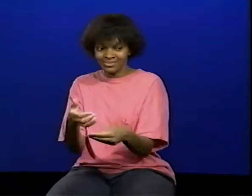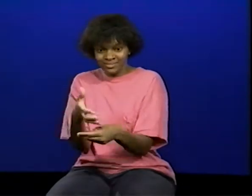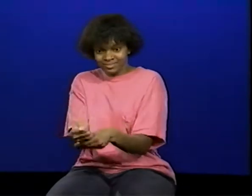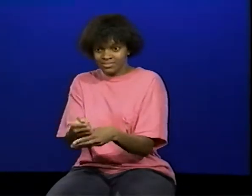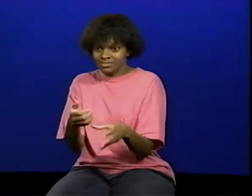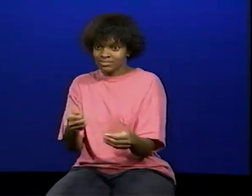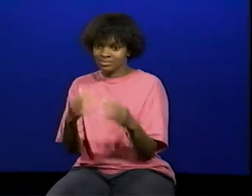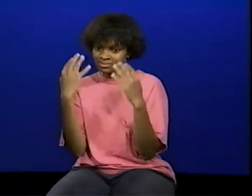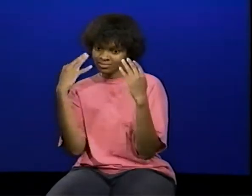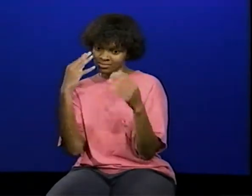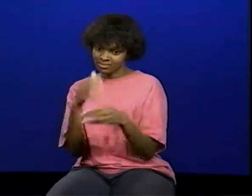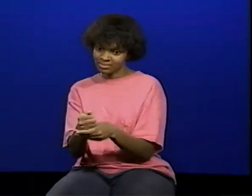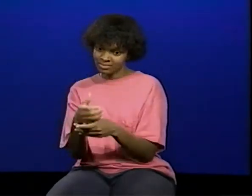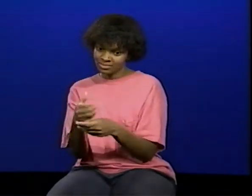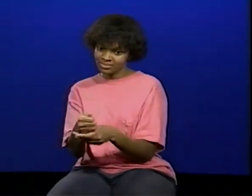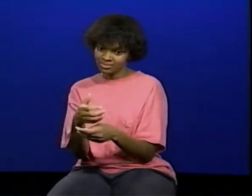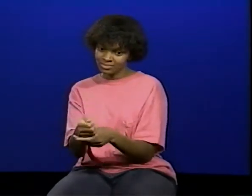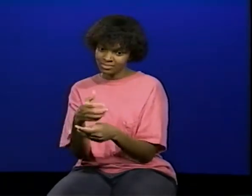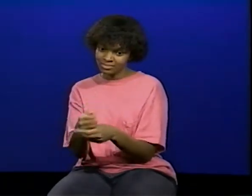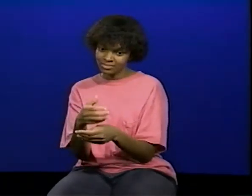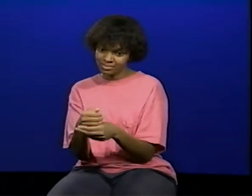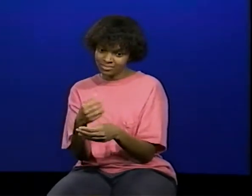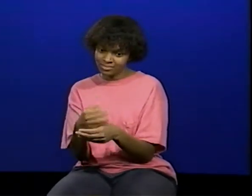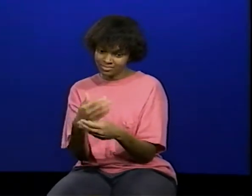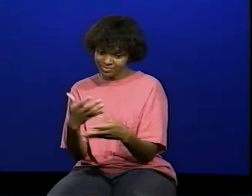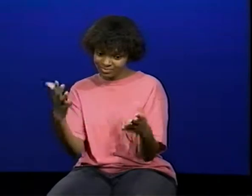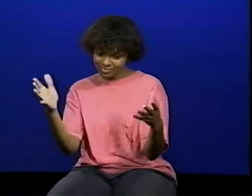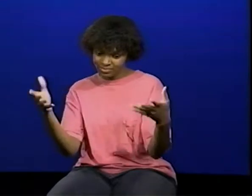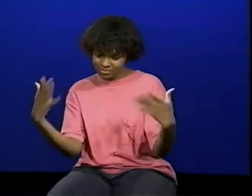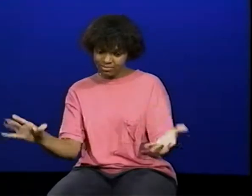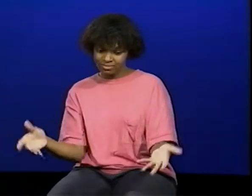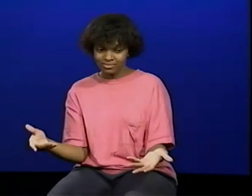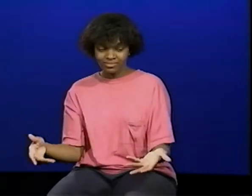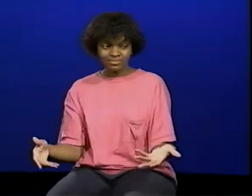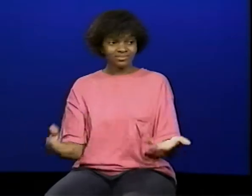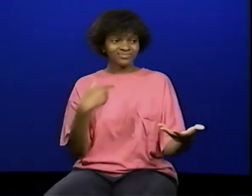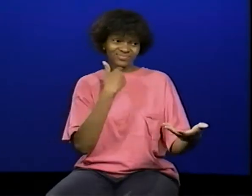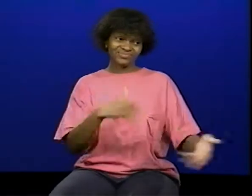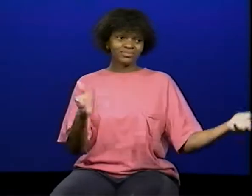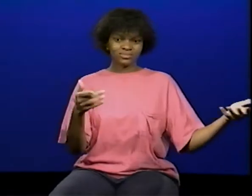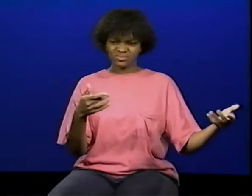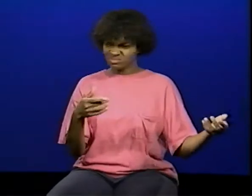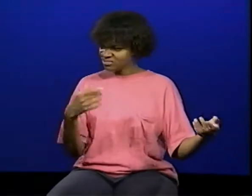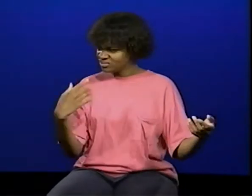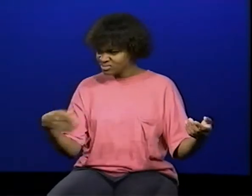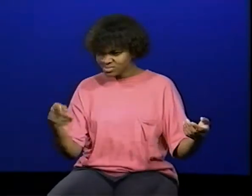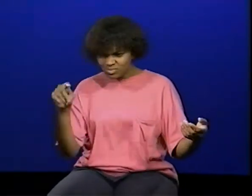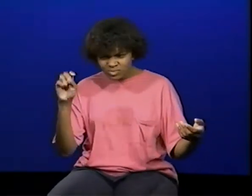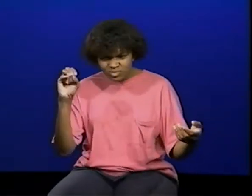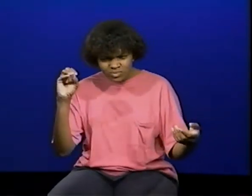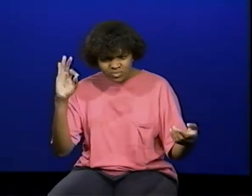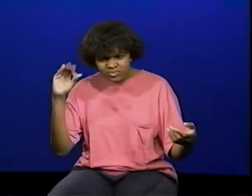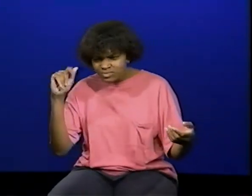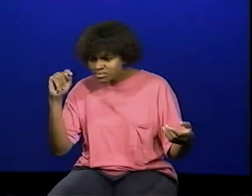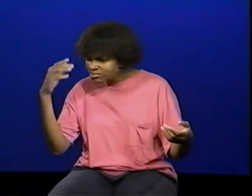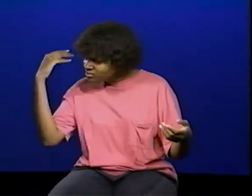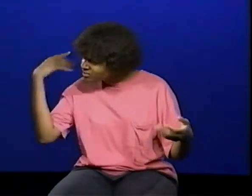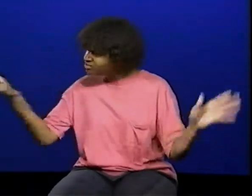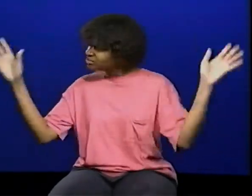quite monotonous, and I kept going with it, and after a while it got very boring. So finally I finished it and took it back to her. And she